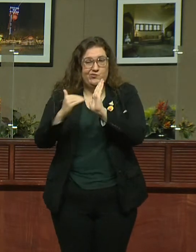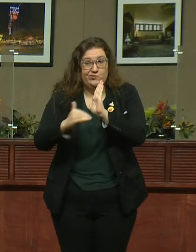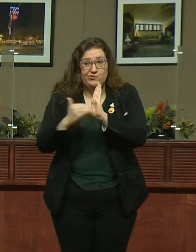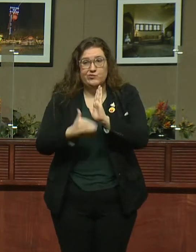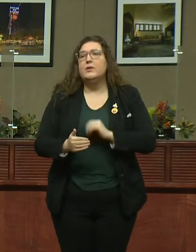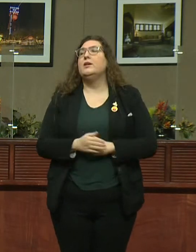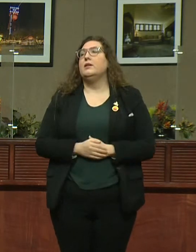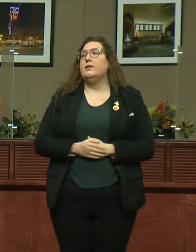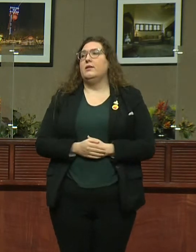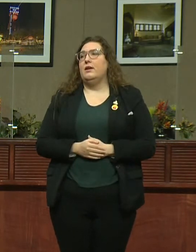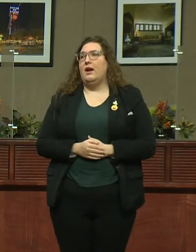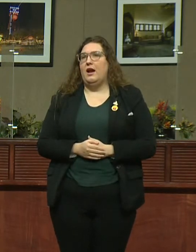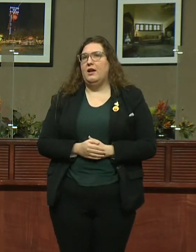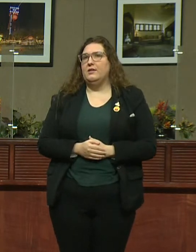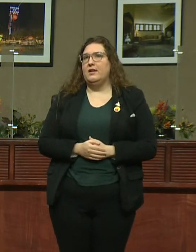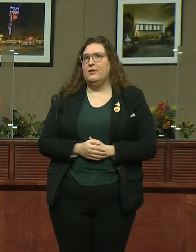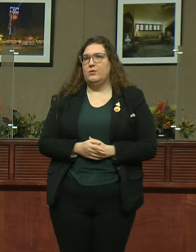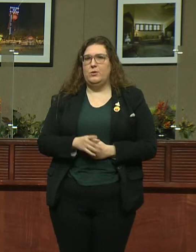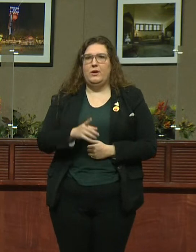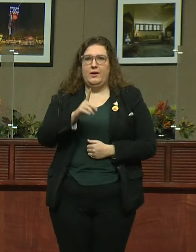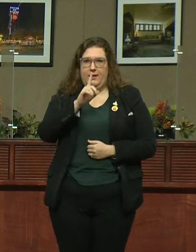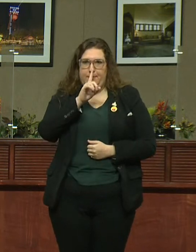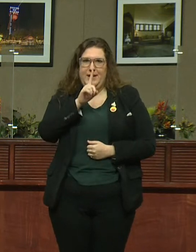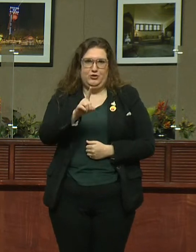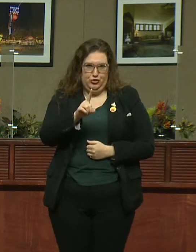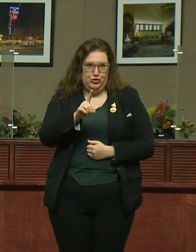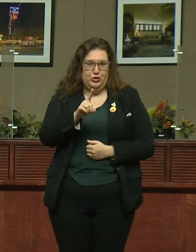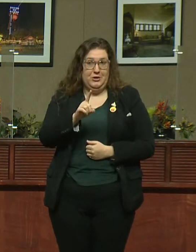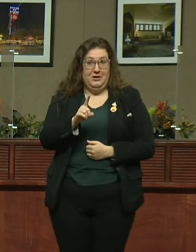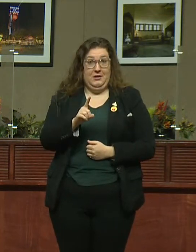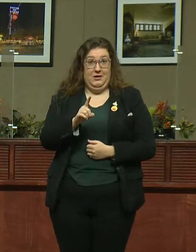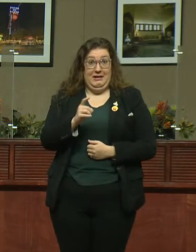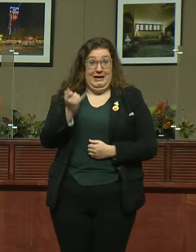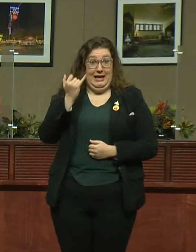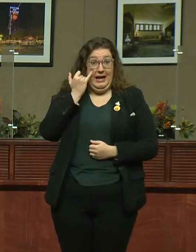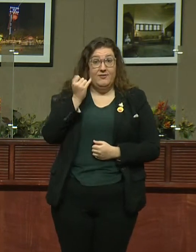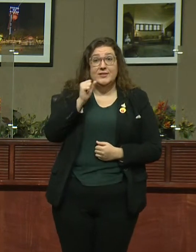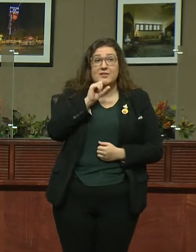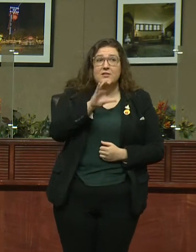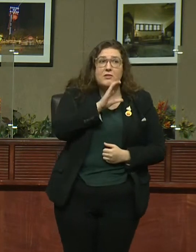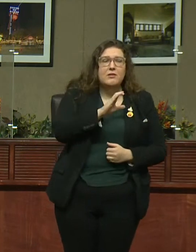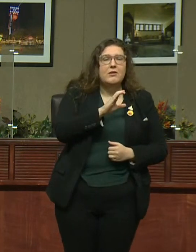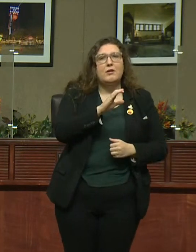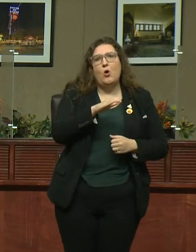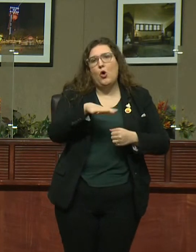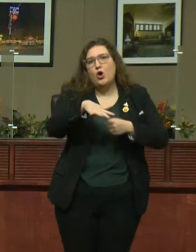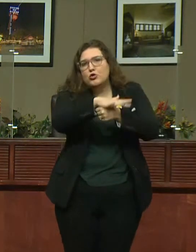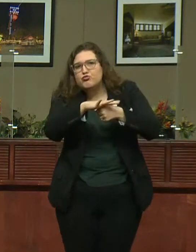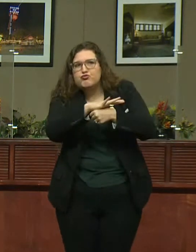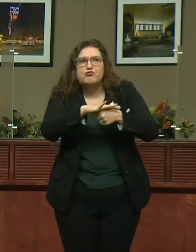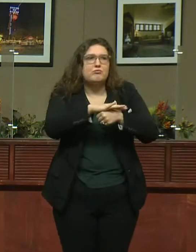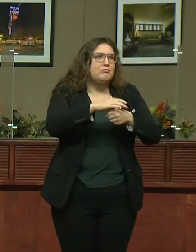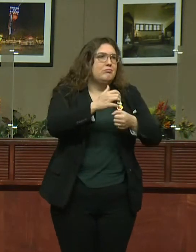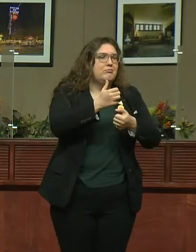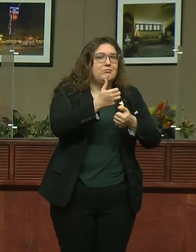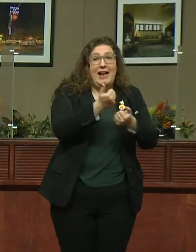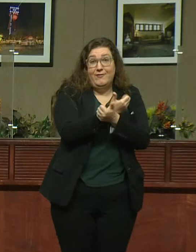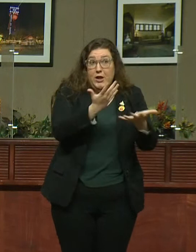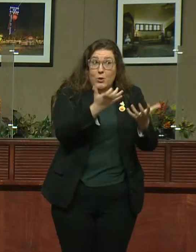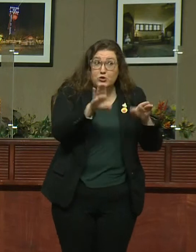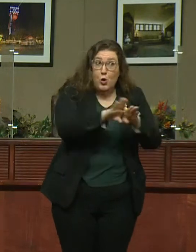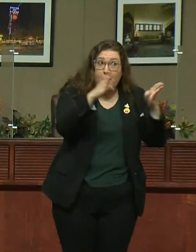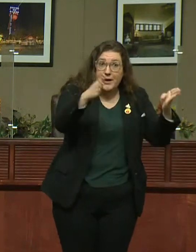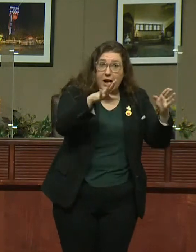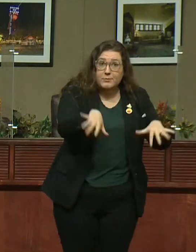will require a COVID safety plan be submitted for review and approval before activities can take place. For